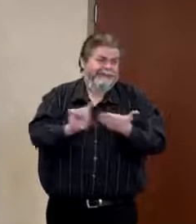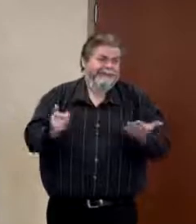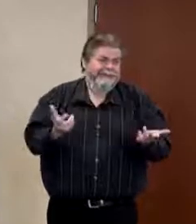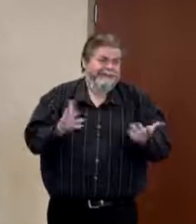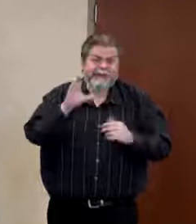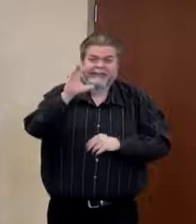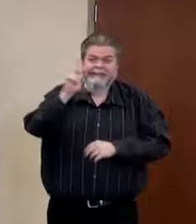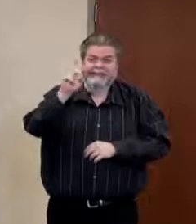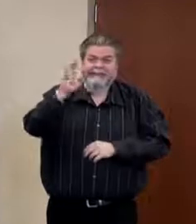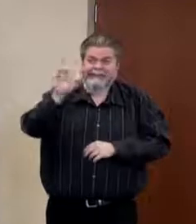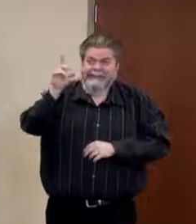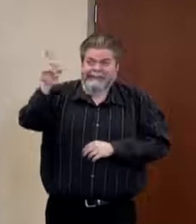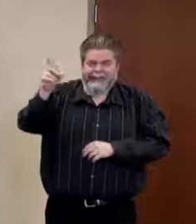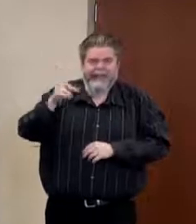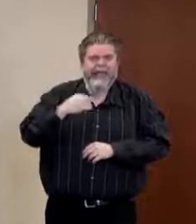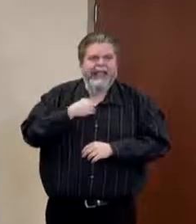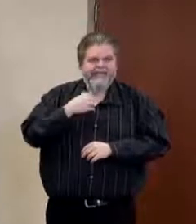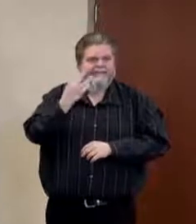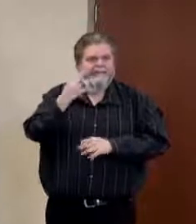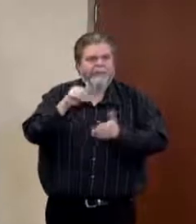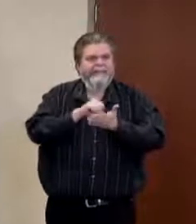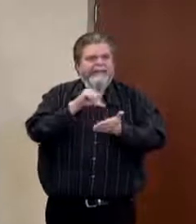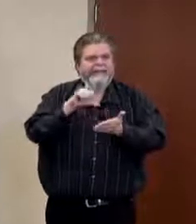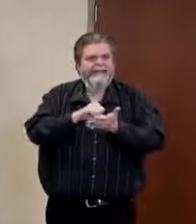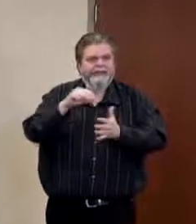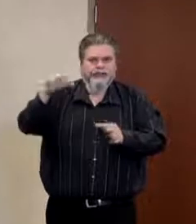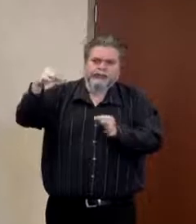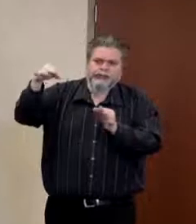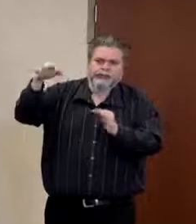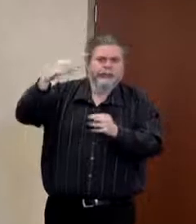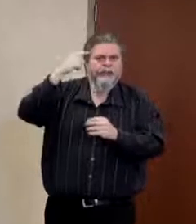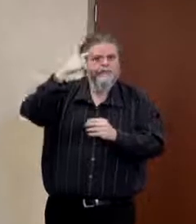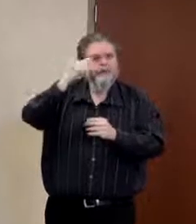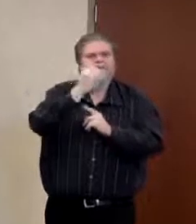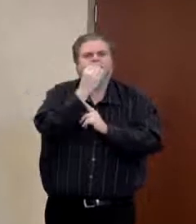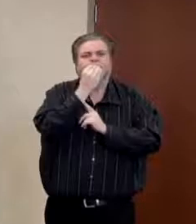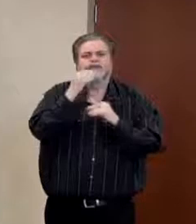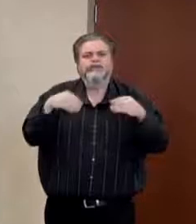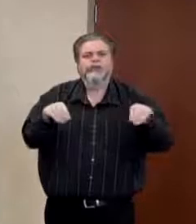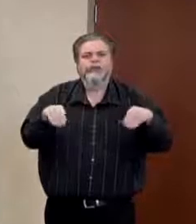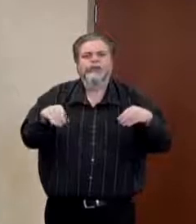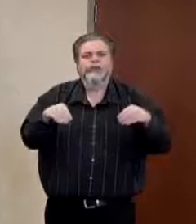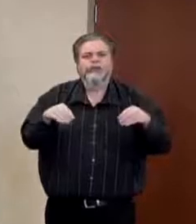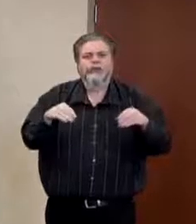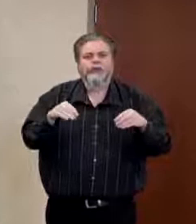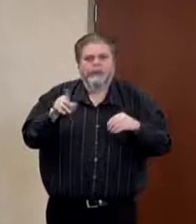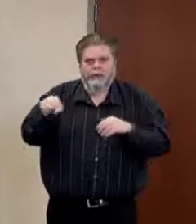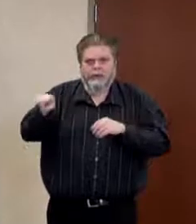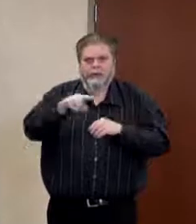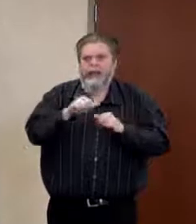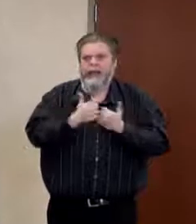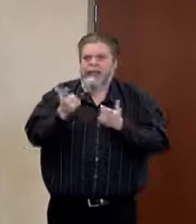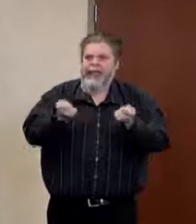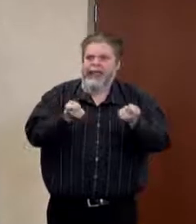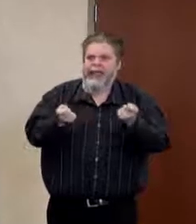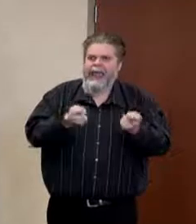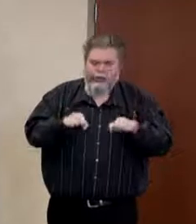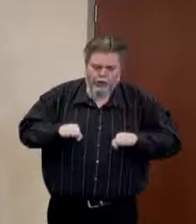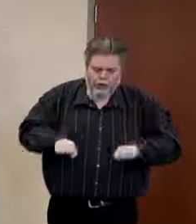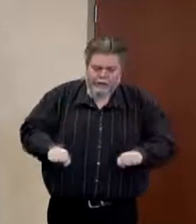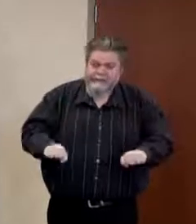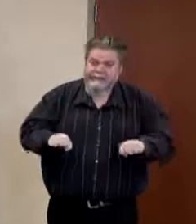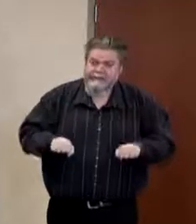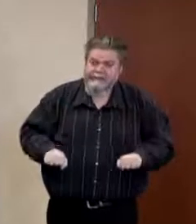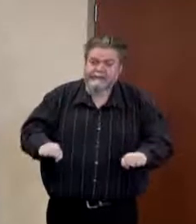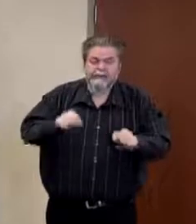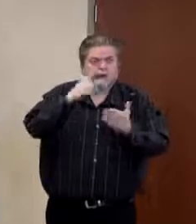over the weekend released about a 4-page document just for grocers on things that they need to be doing, from the way they're handling carts to